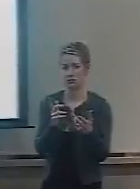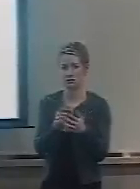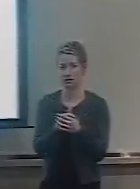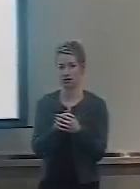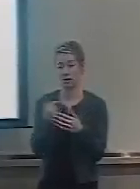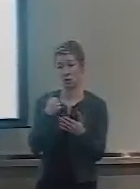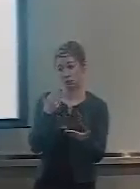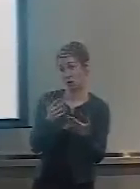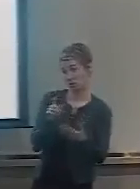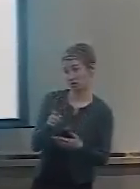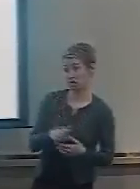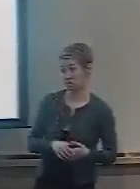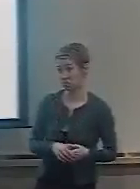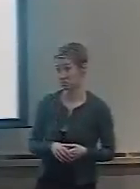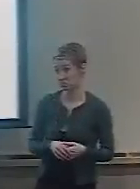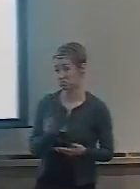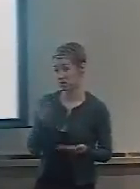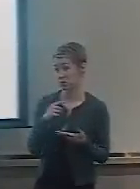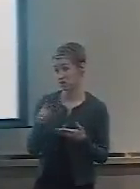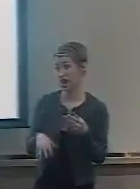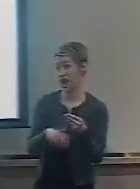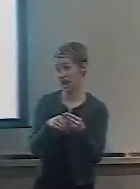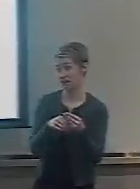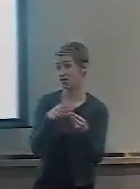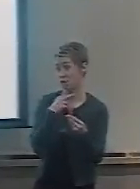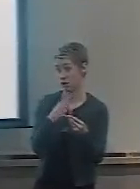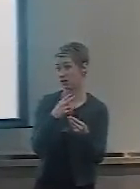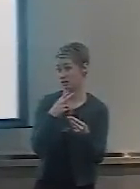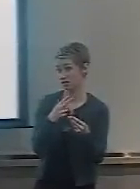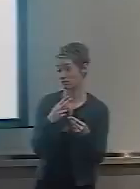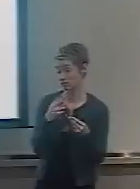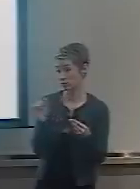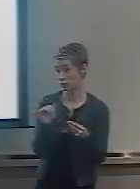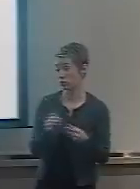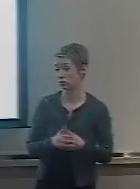we probably should add a voice channel to it as well.